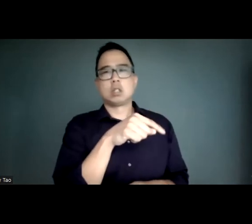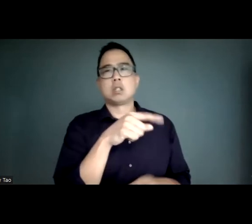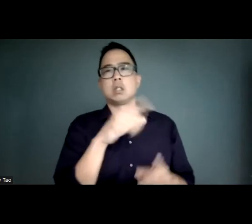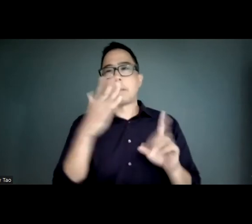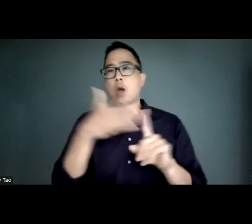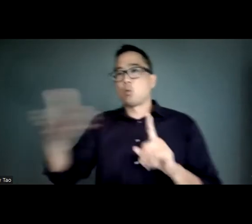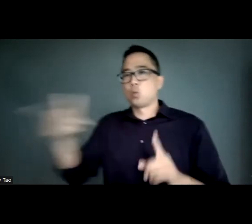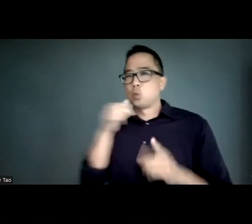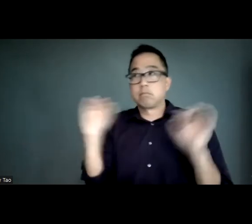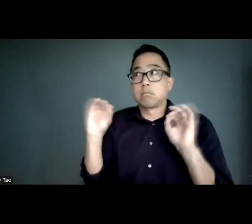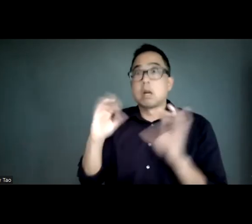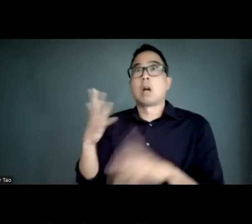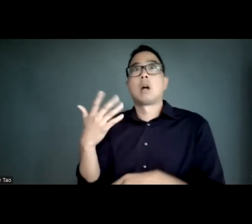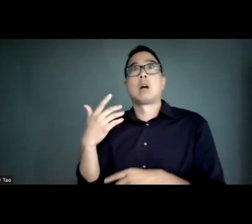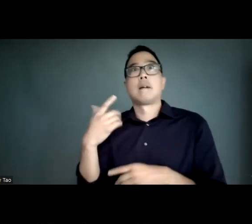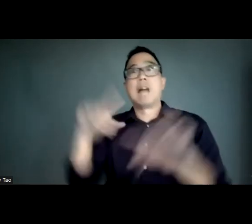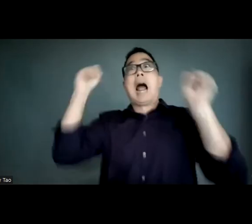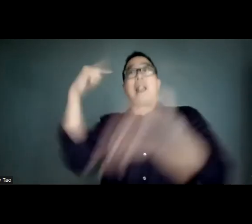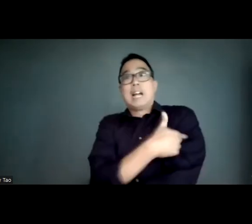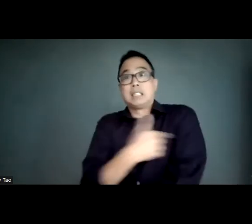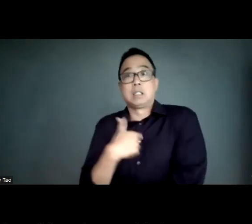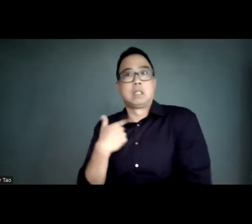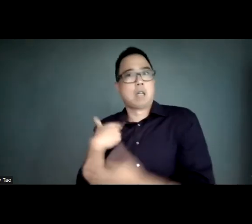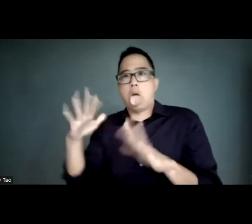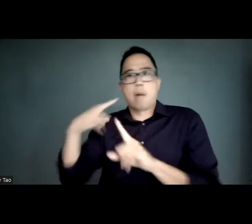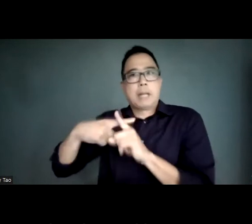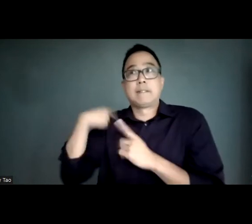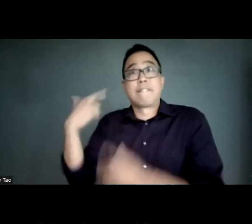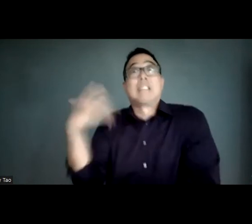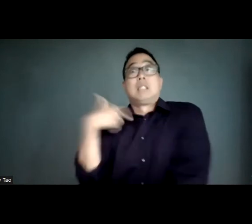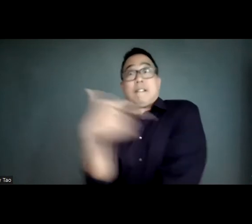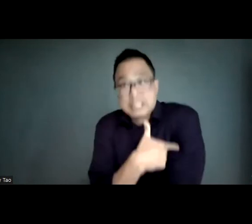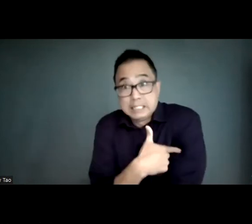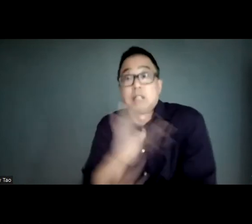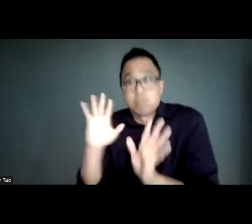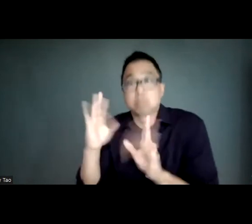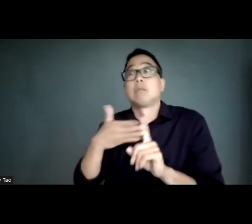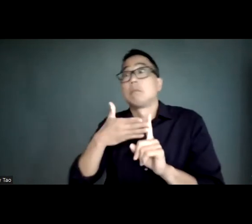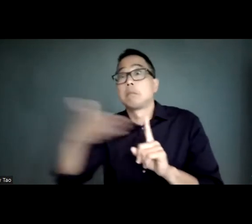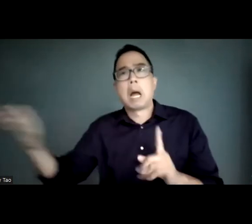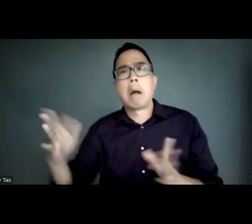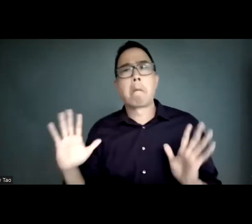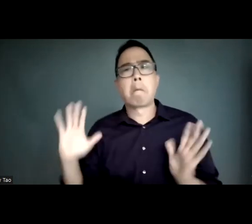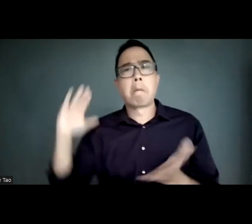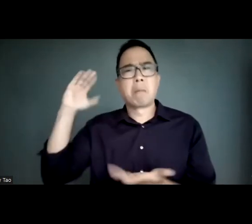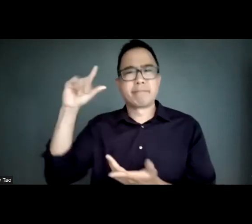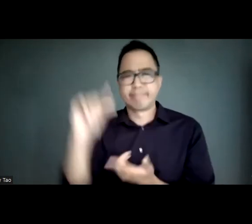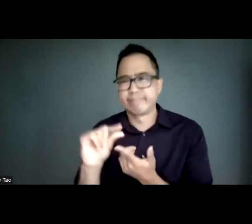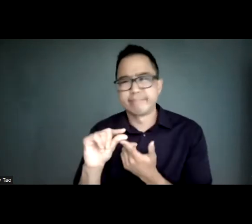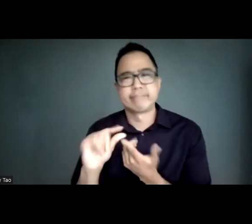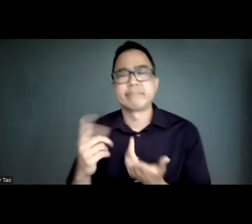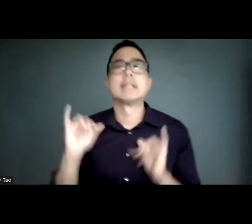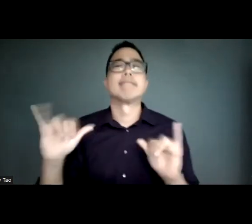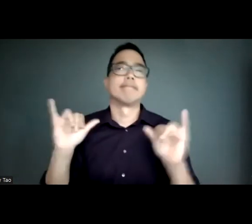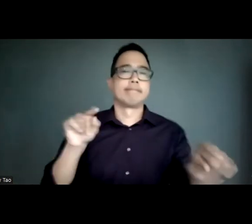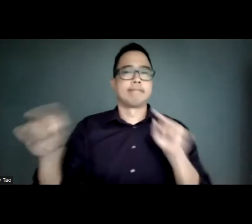once again. So the people who experienced COVID before a vaccine was an option, as well as the people